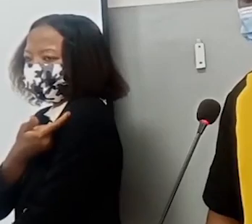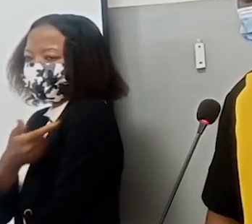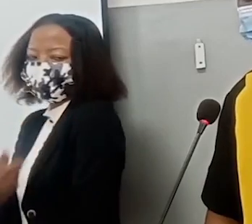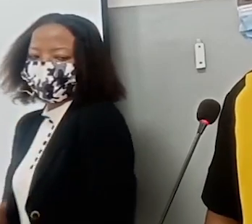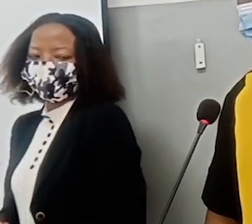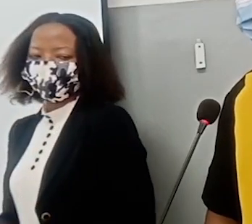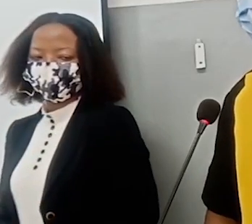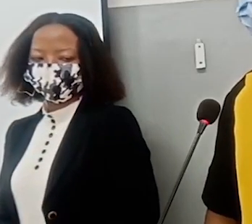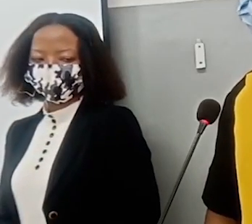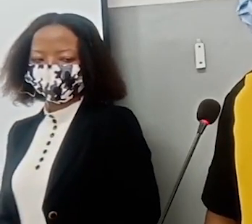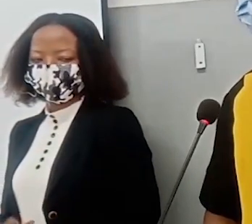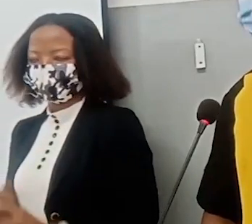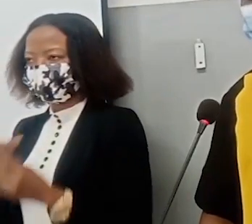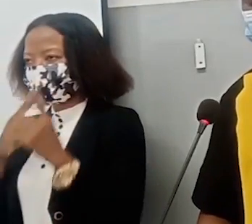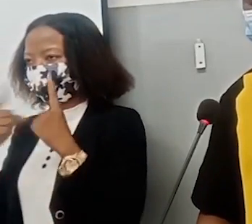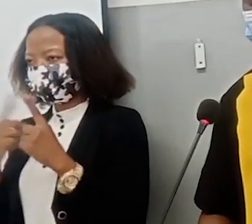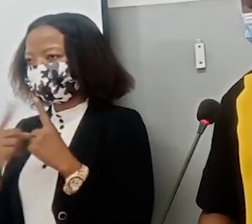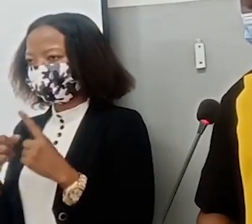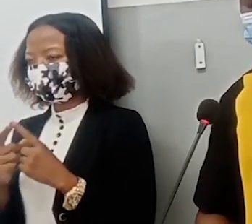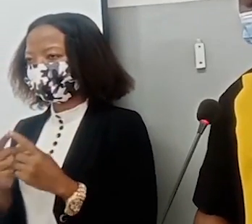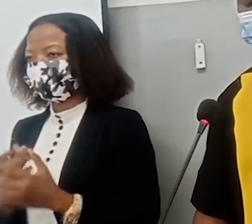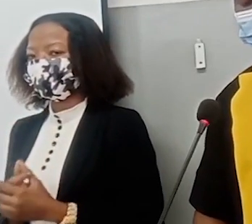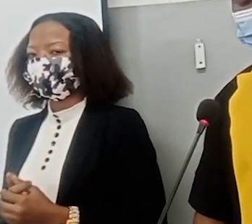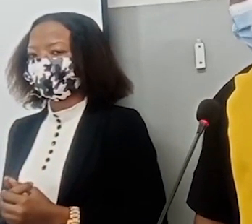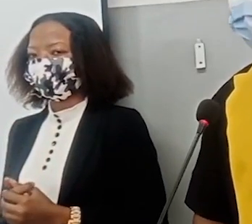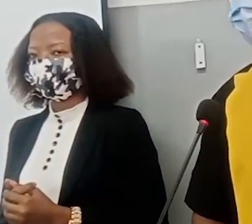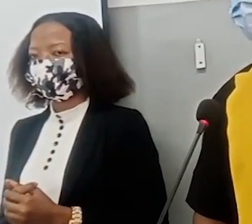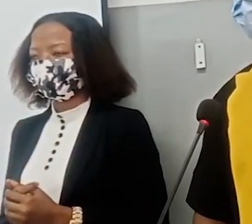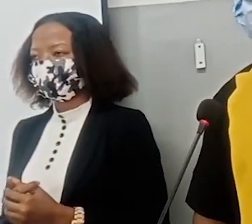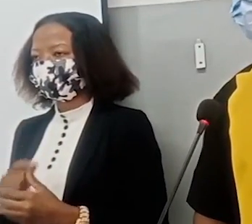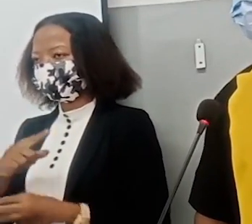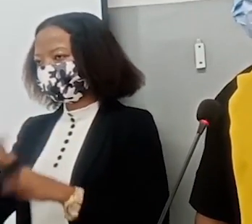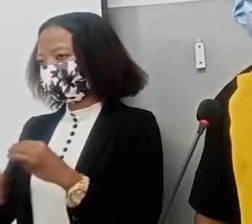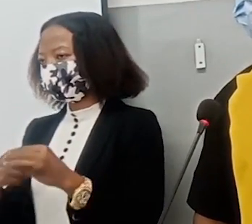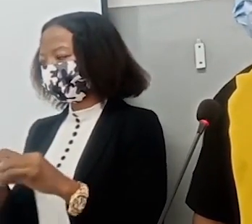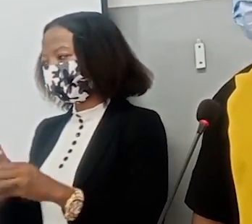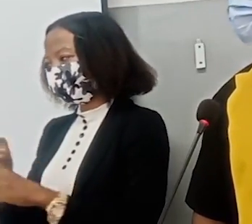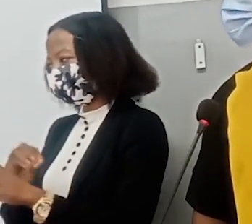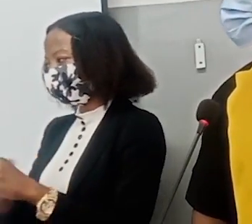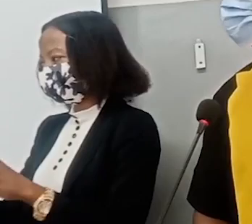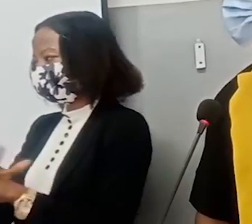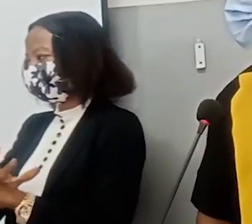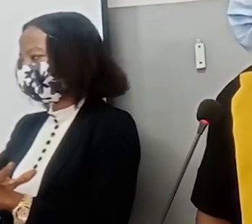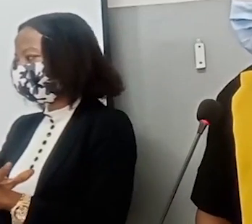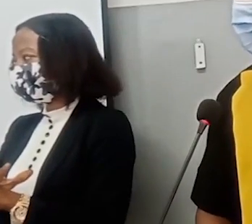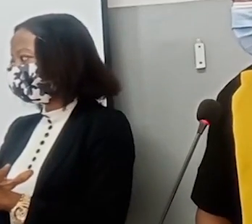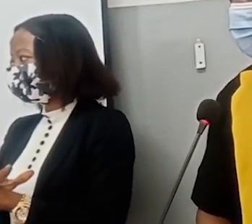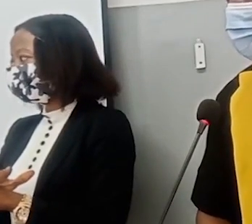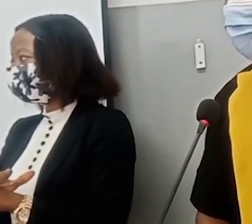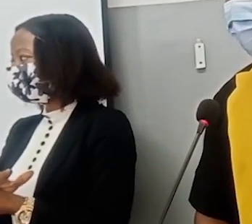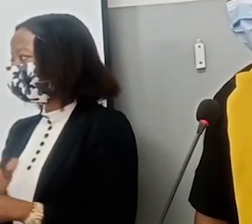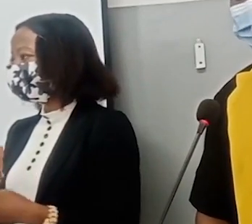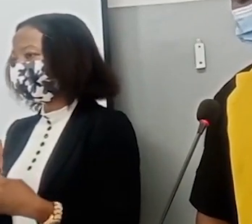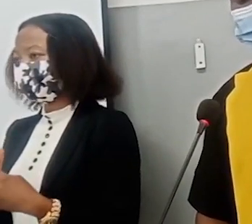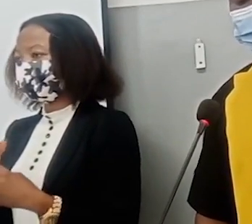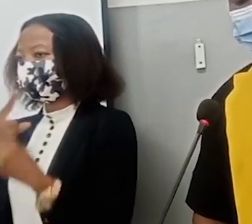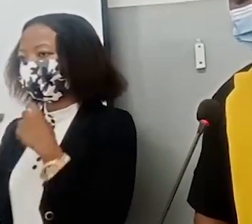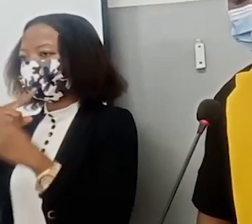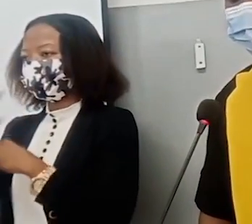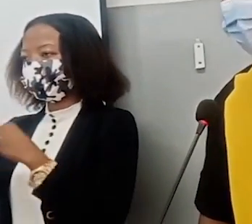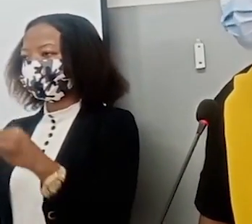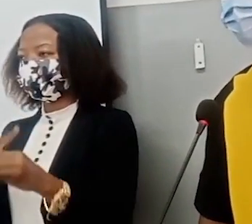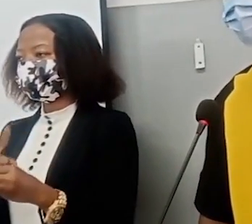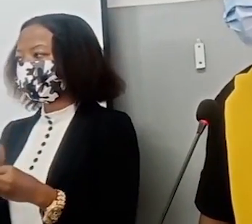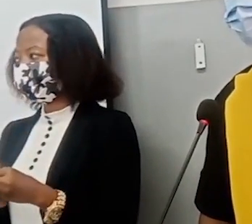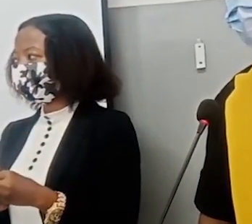and myself would say a word or two about COVID. I would just wish specifically to talk about the...